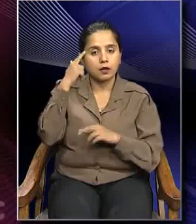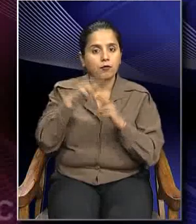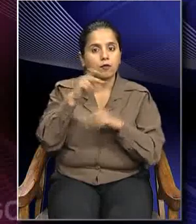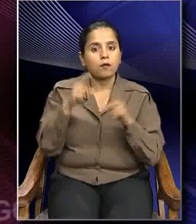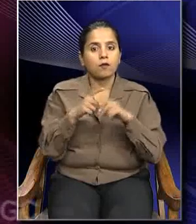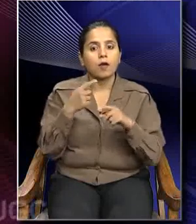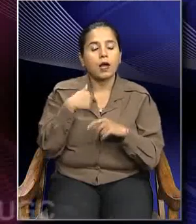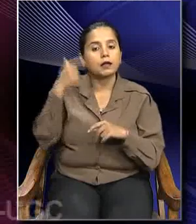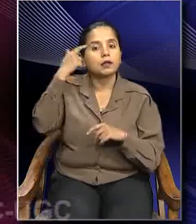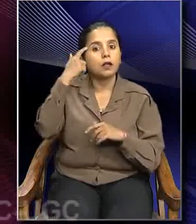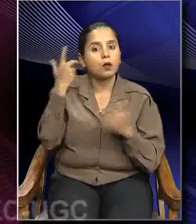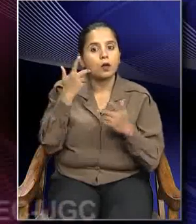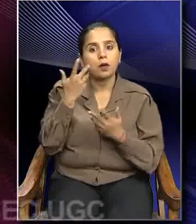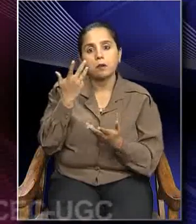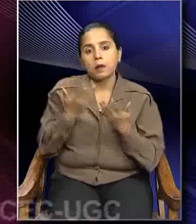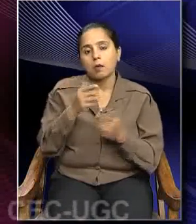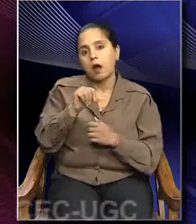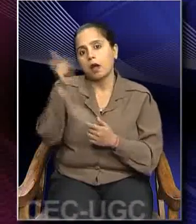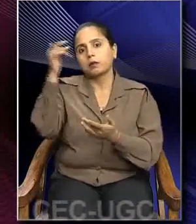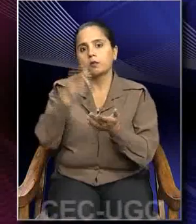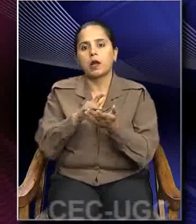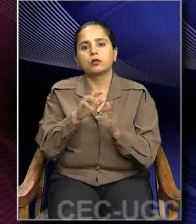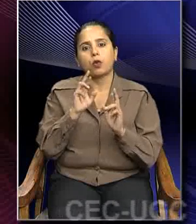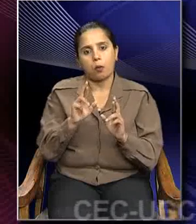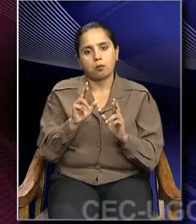of being elsewhere.